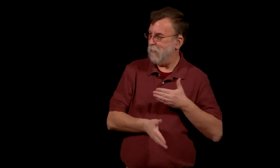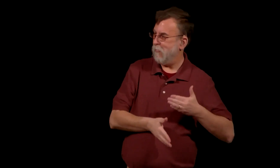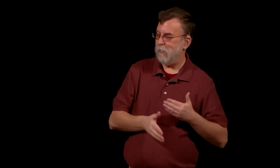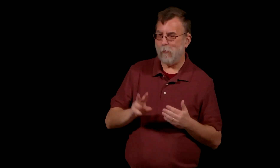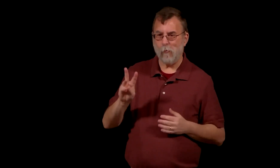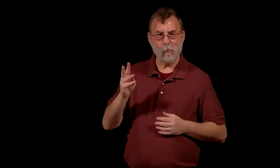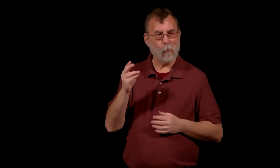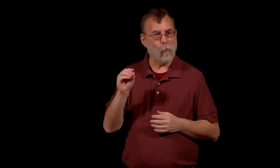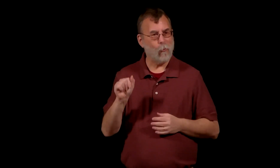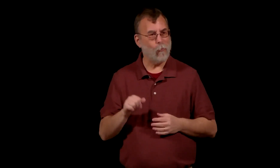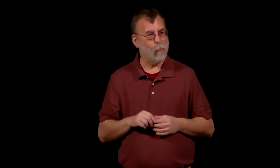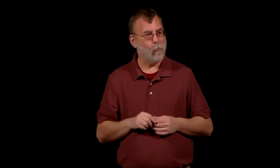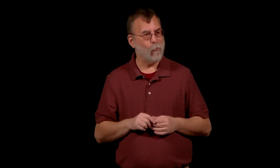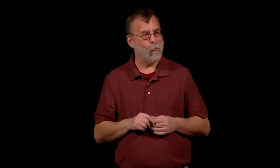the weekend. I was like, oh, okay.